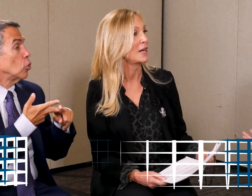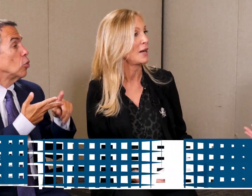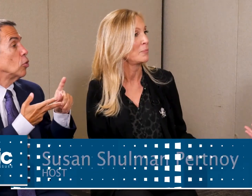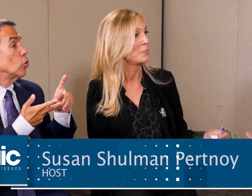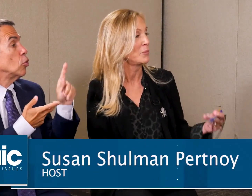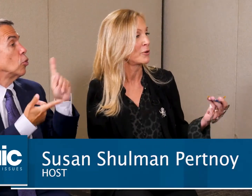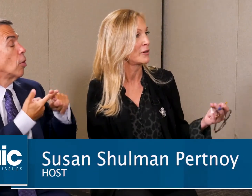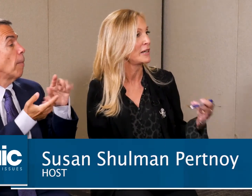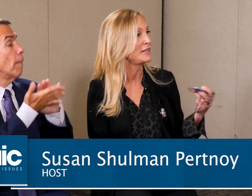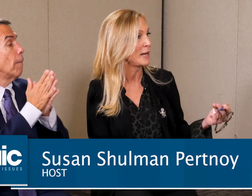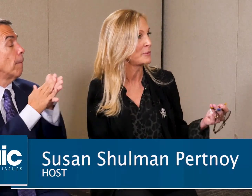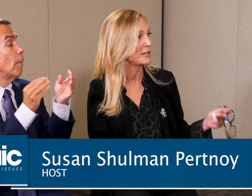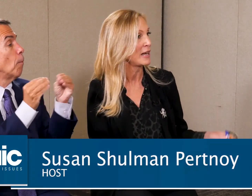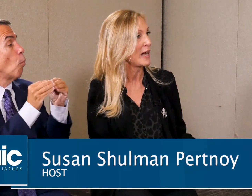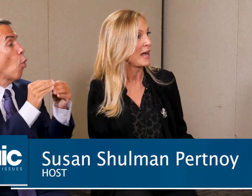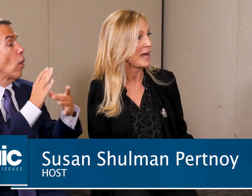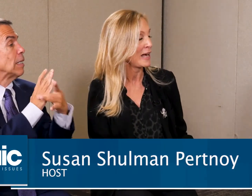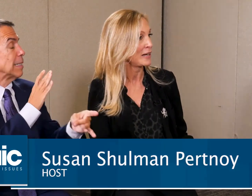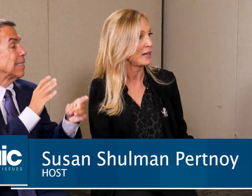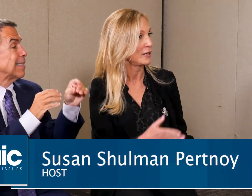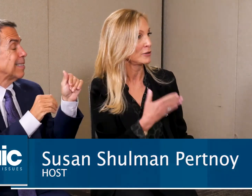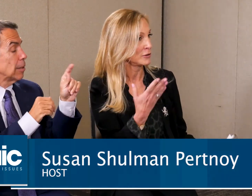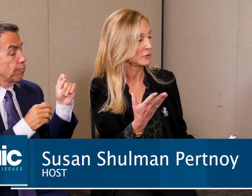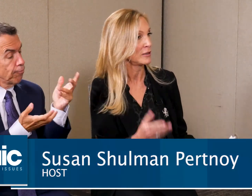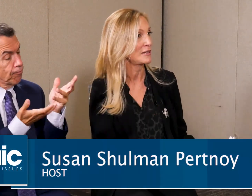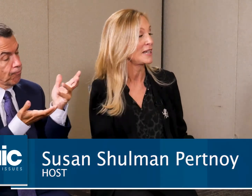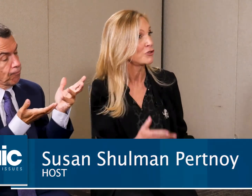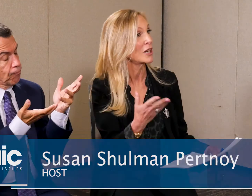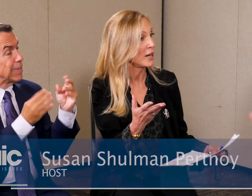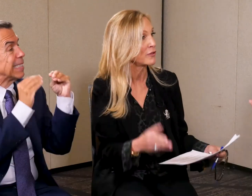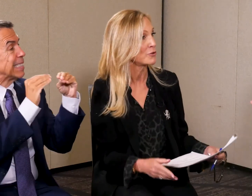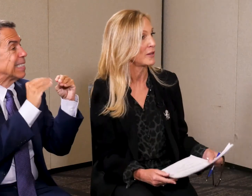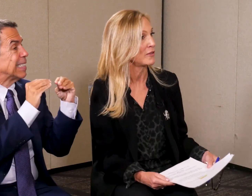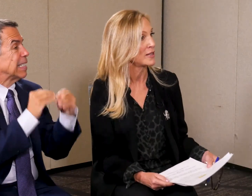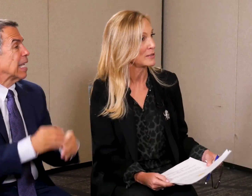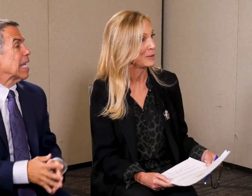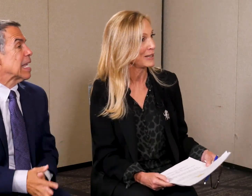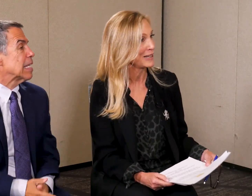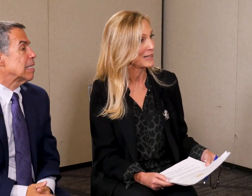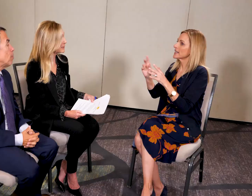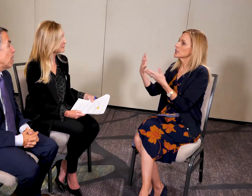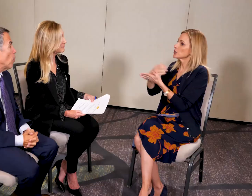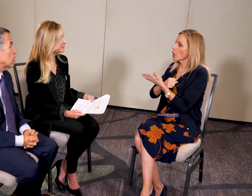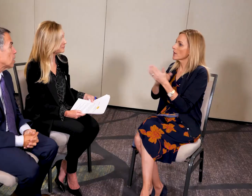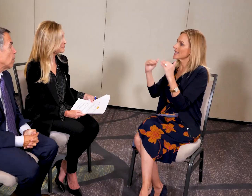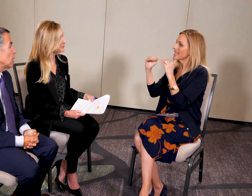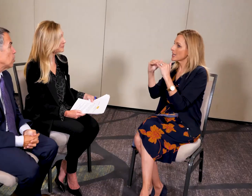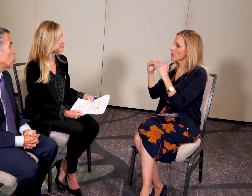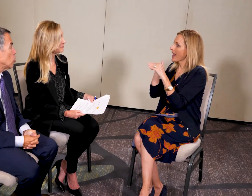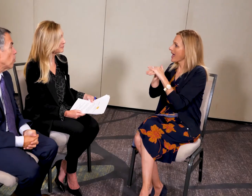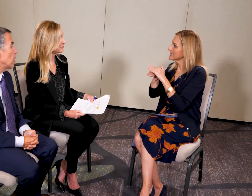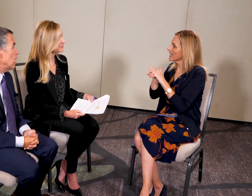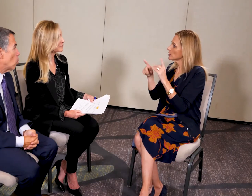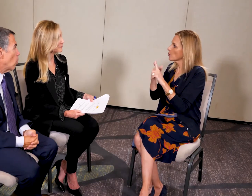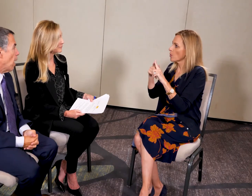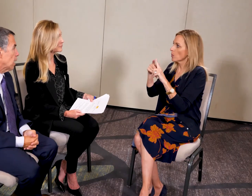become more adept at teaching others with disabilities. People with disabilities deserve equal